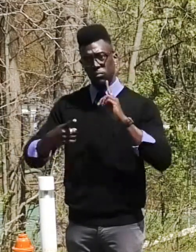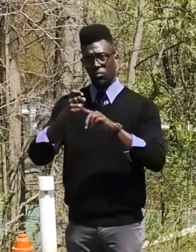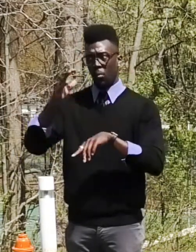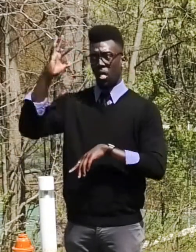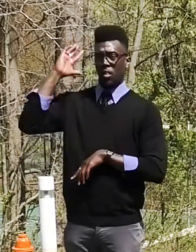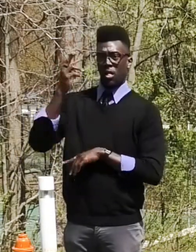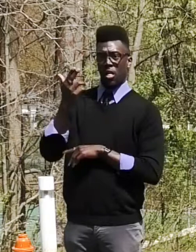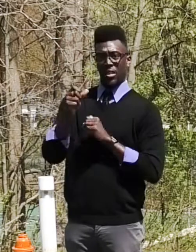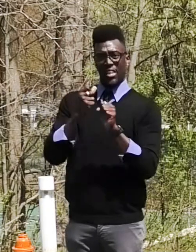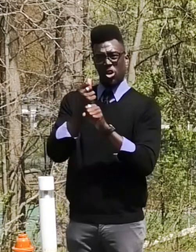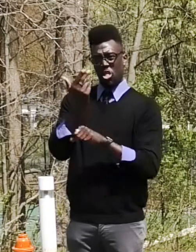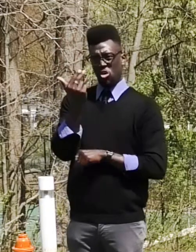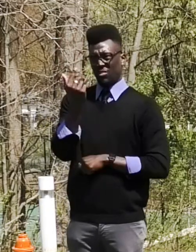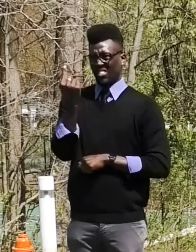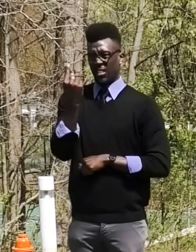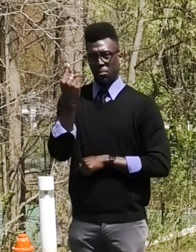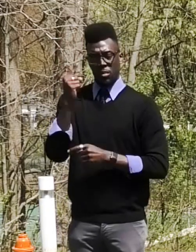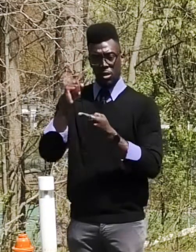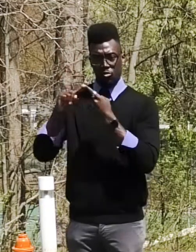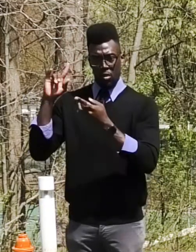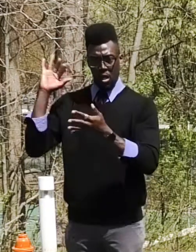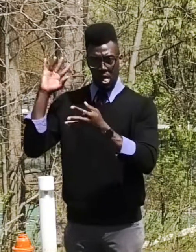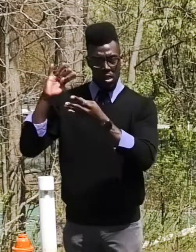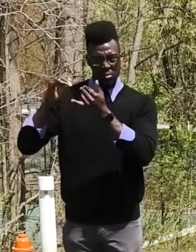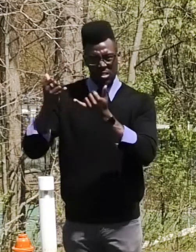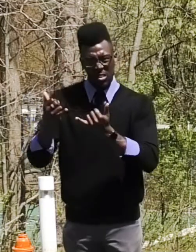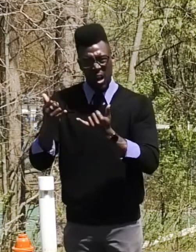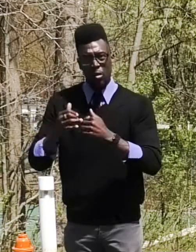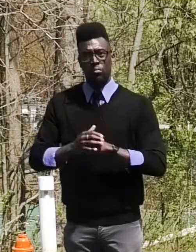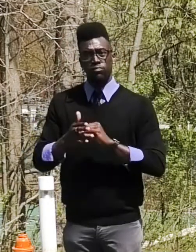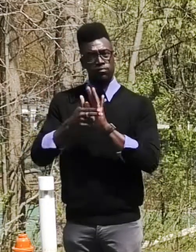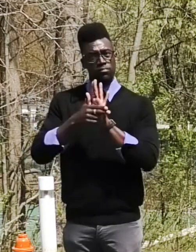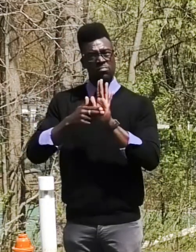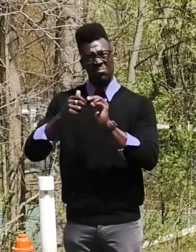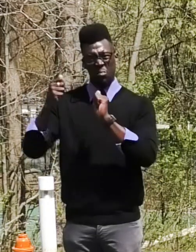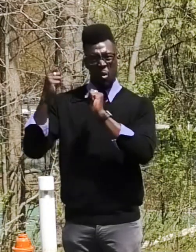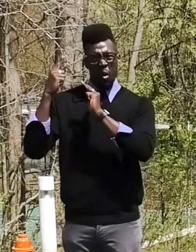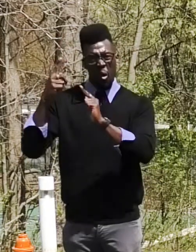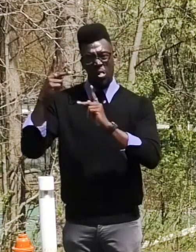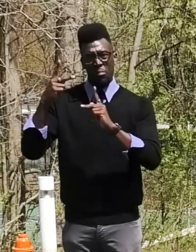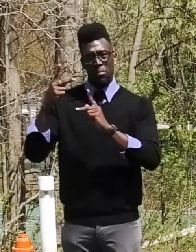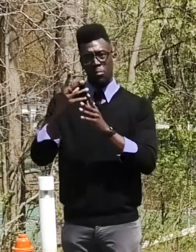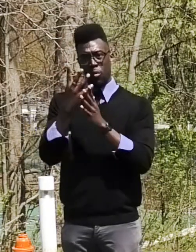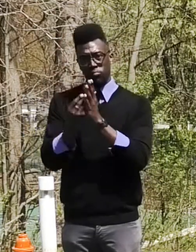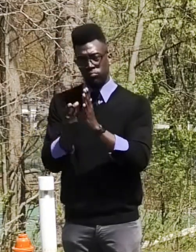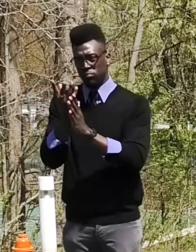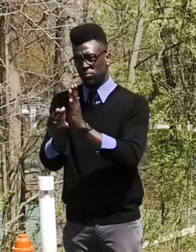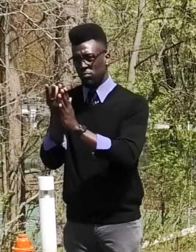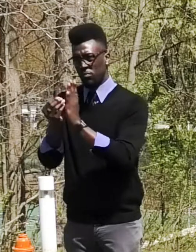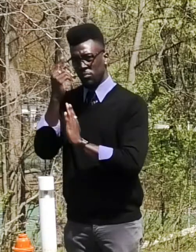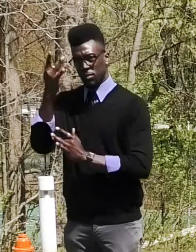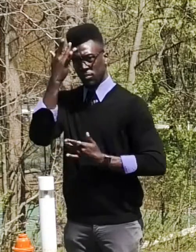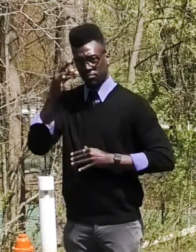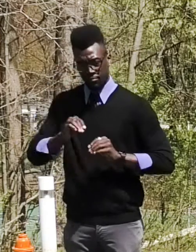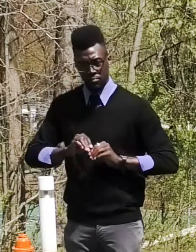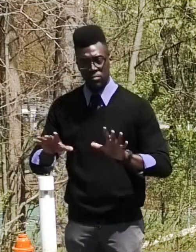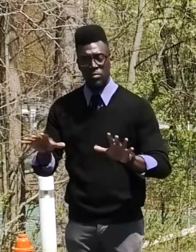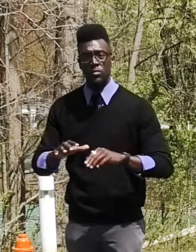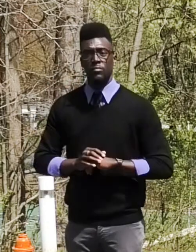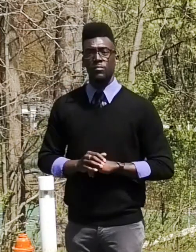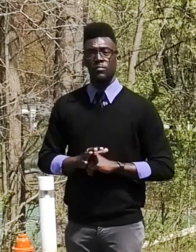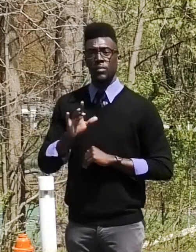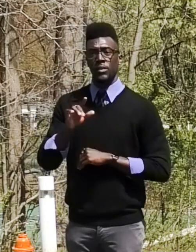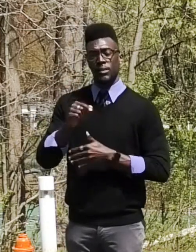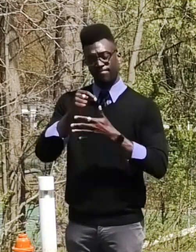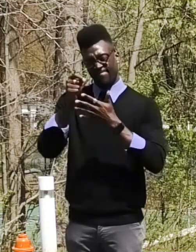to now. And it highlights all the people who are dead because of diseases. And we get into the